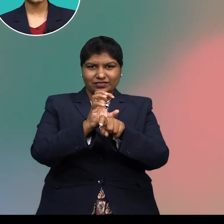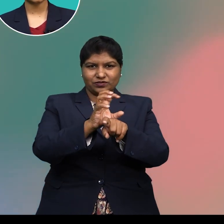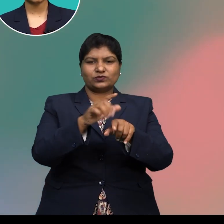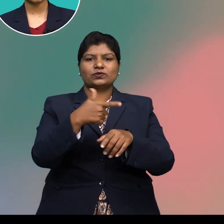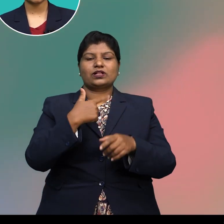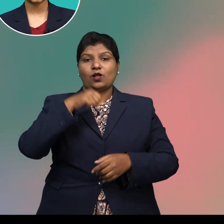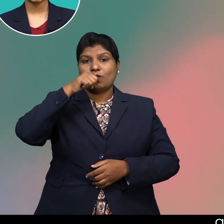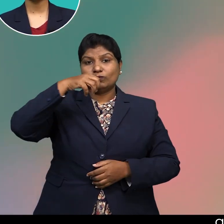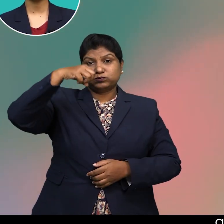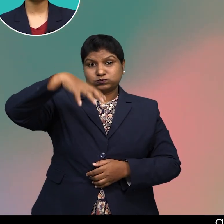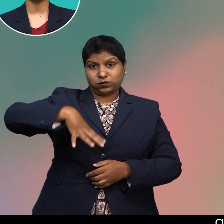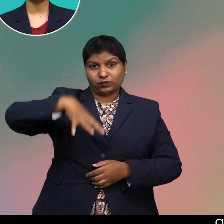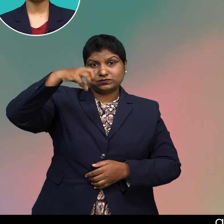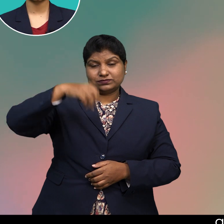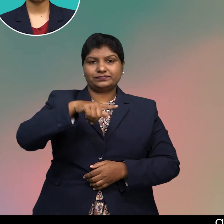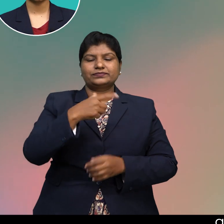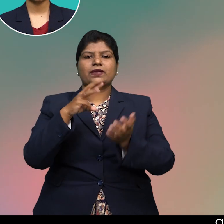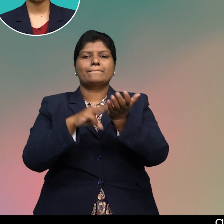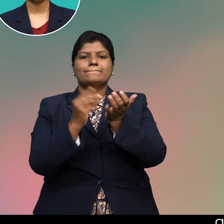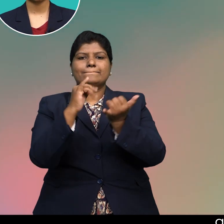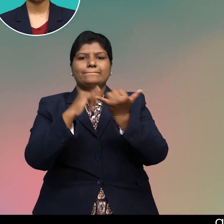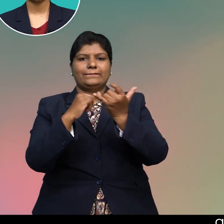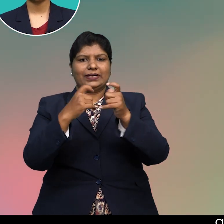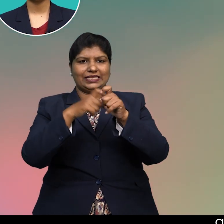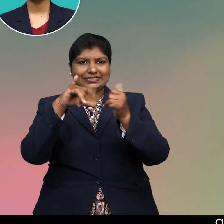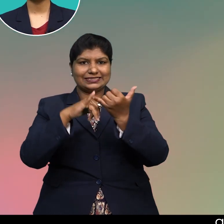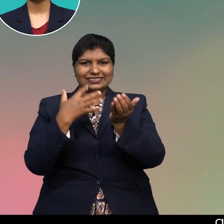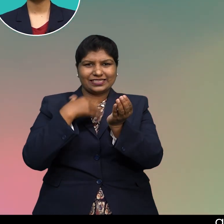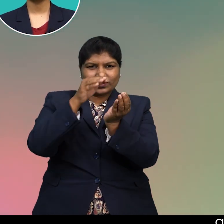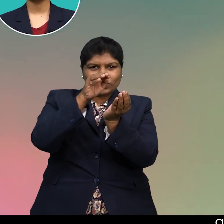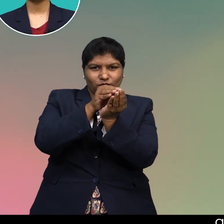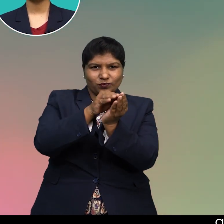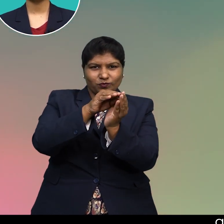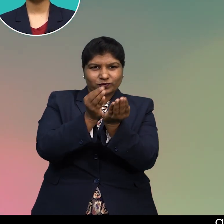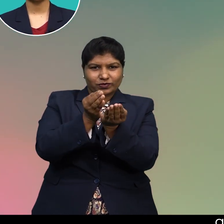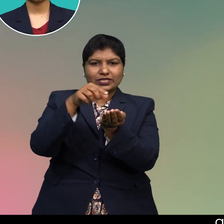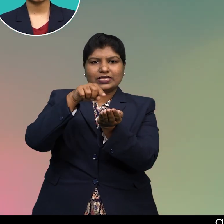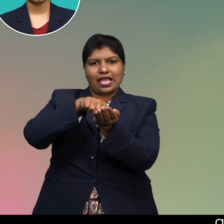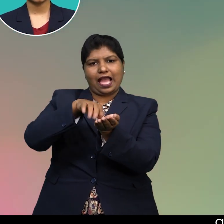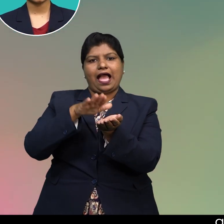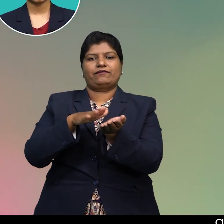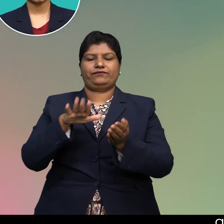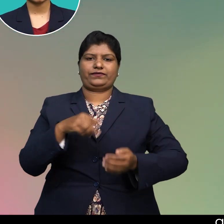This allows true organs to be protected in the body structure.